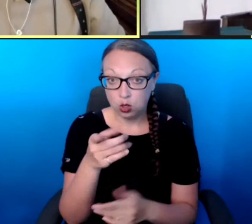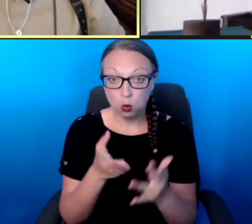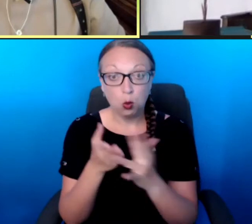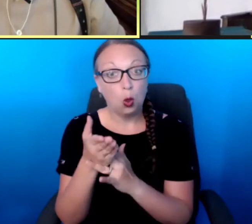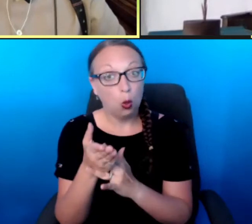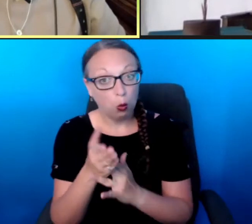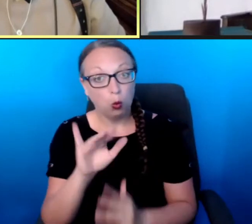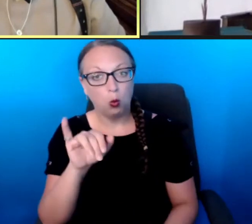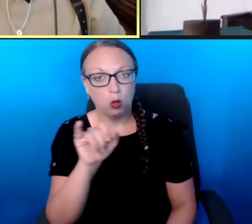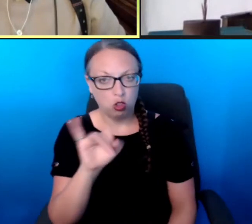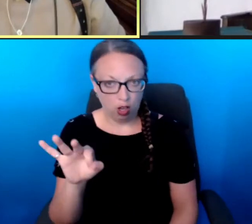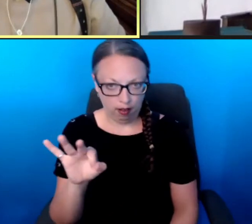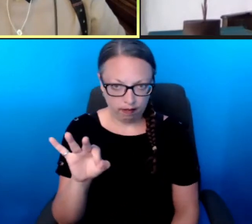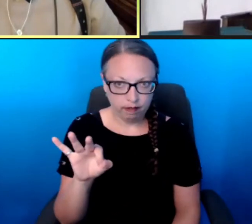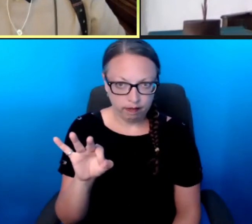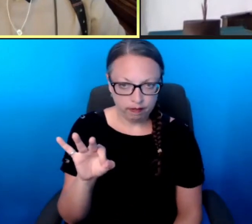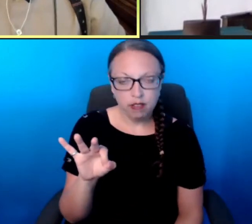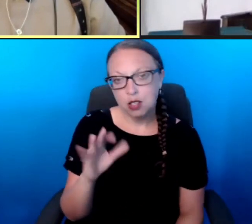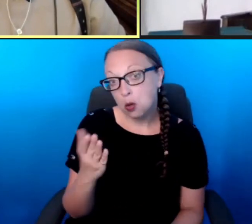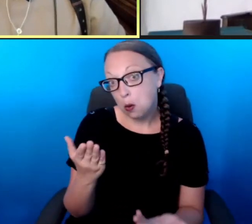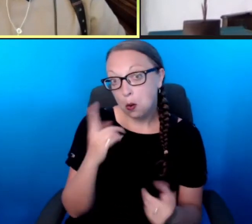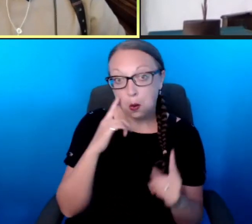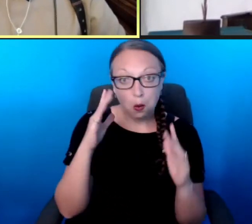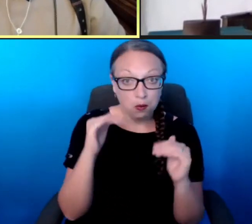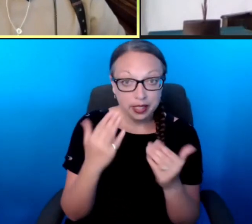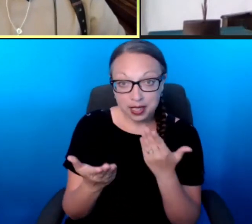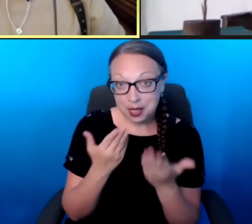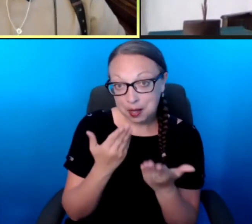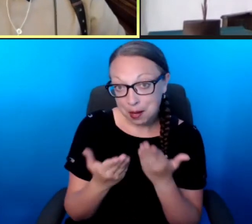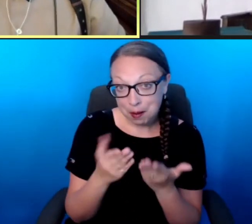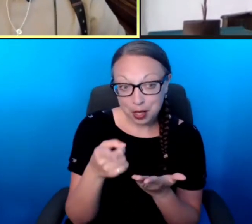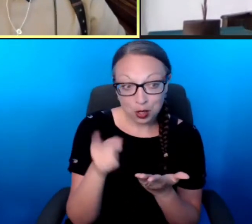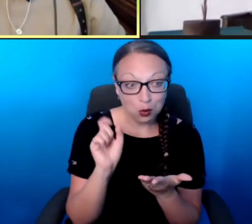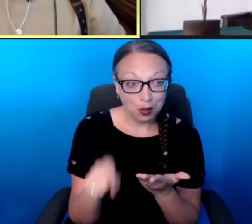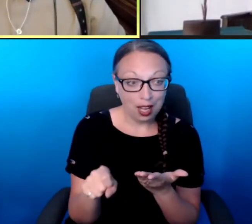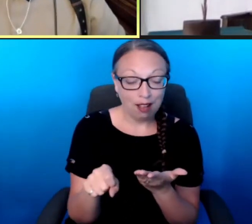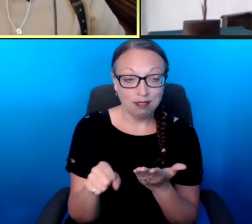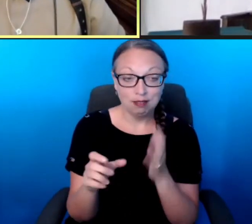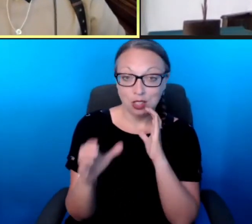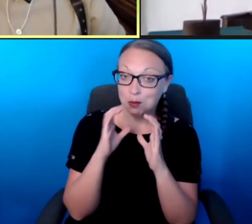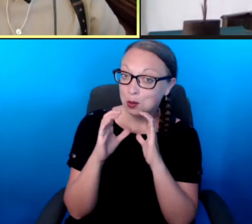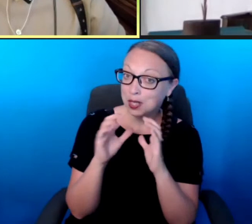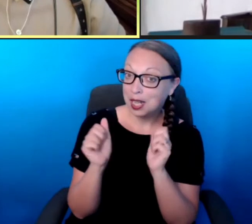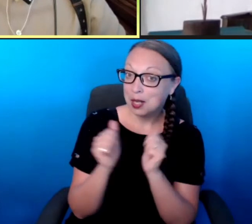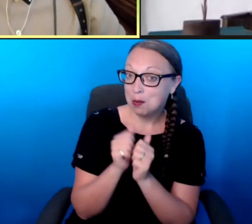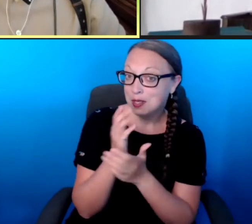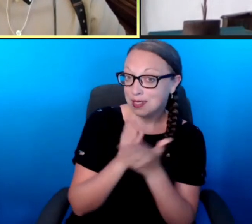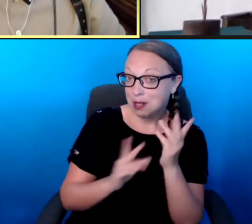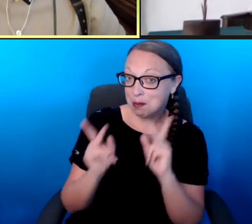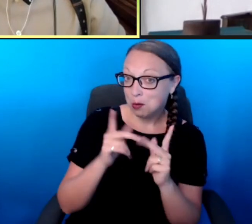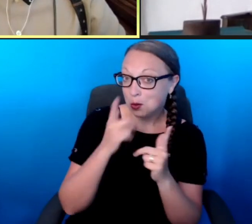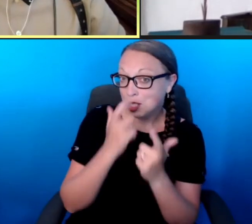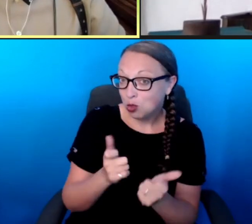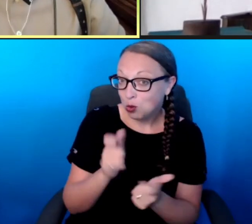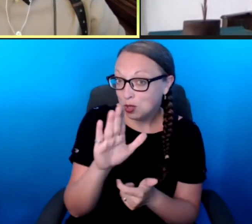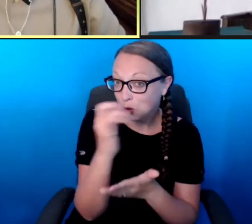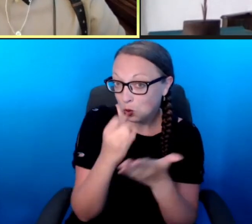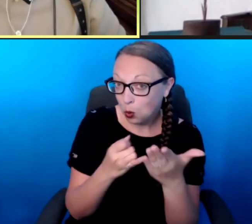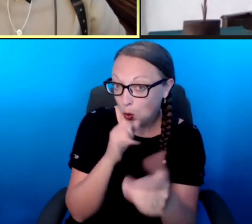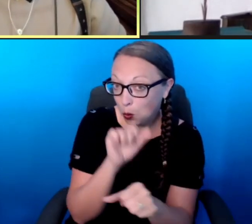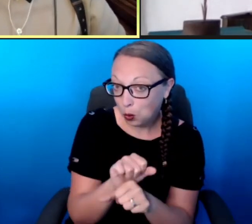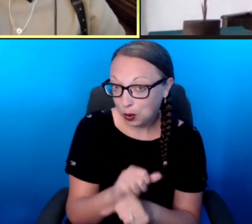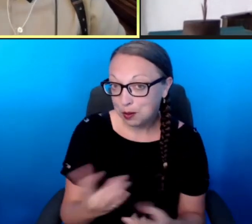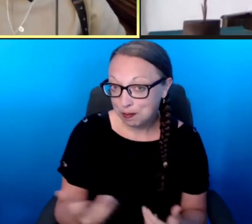Jeff. So hopefully you can communicate with some folks that are interested in more about your